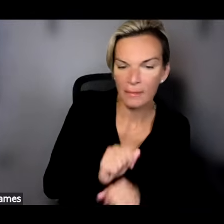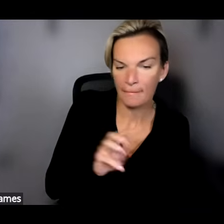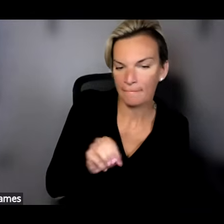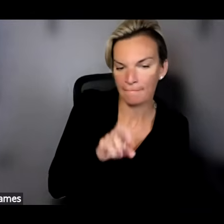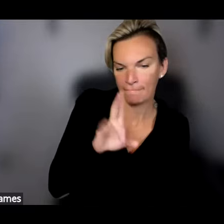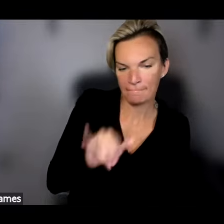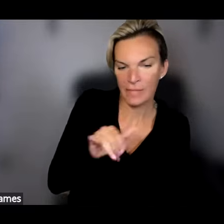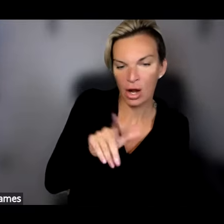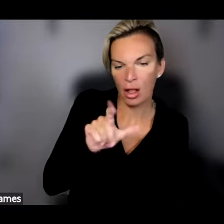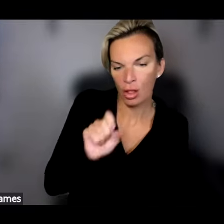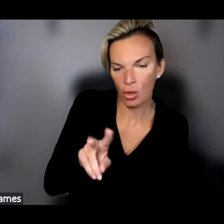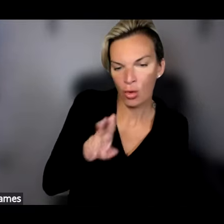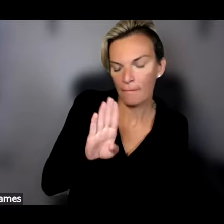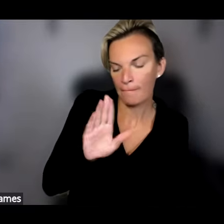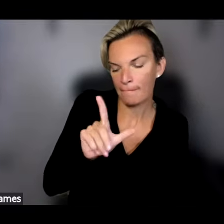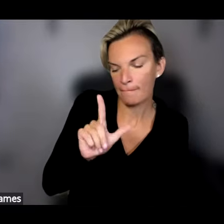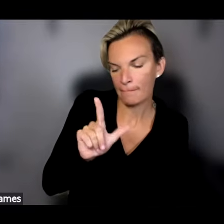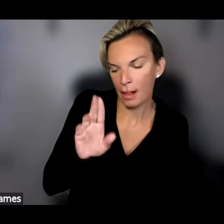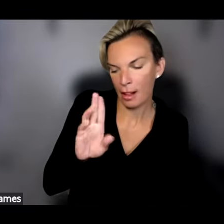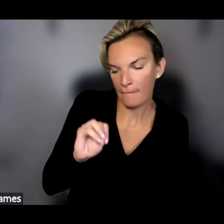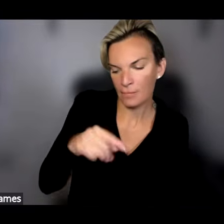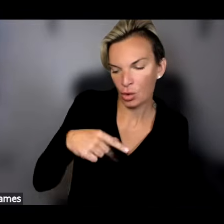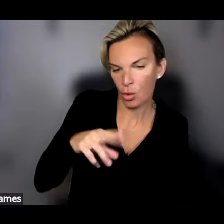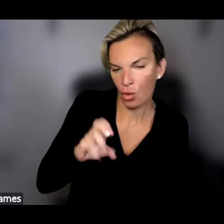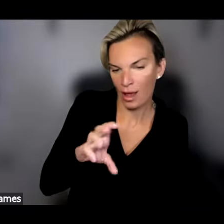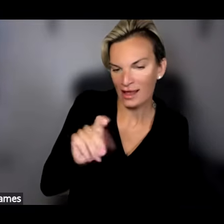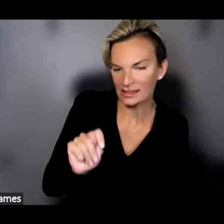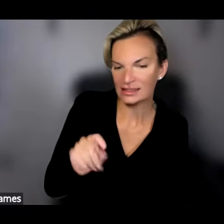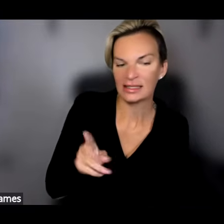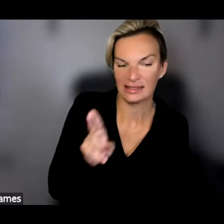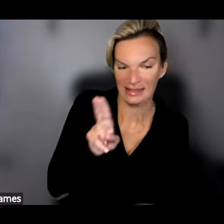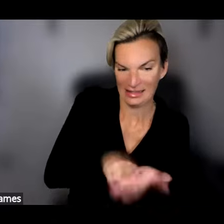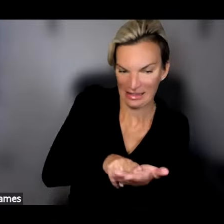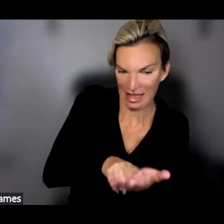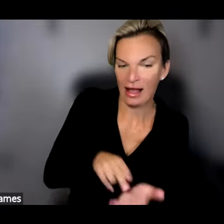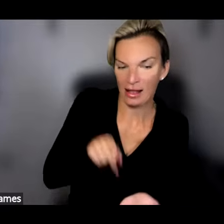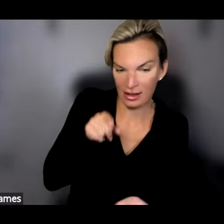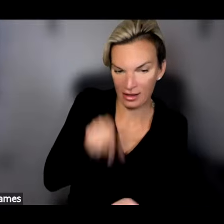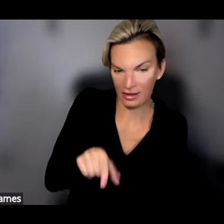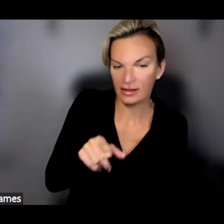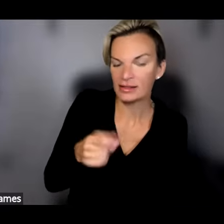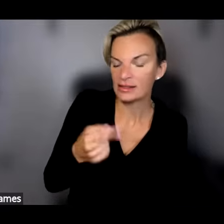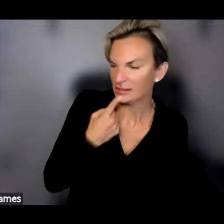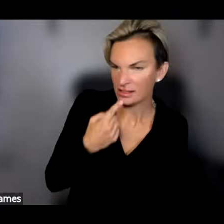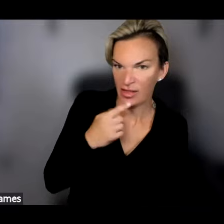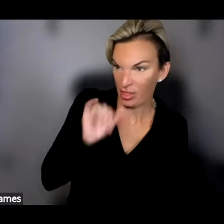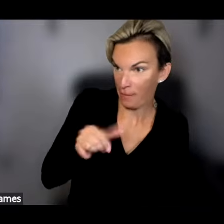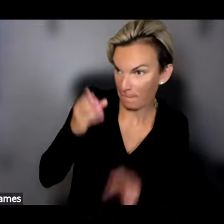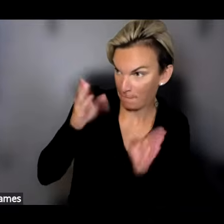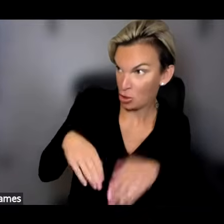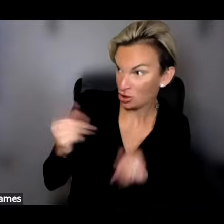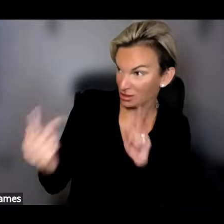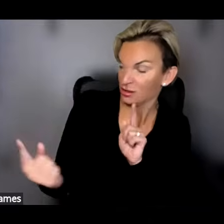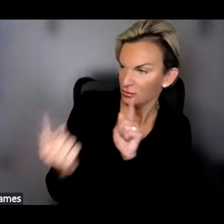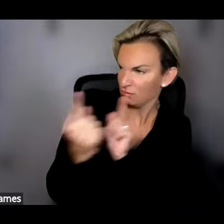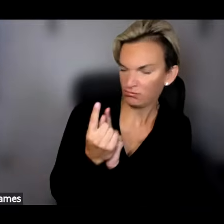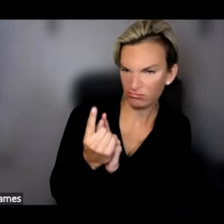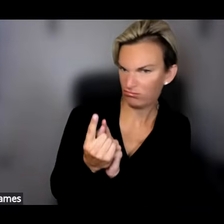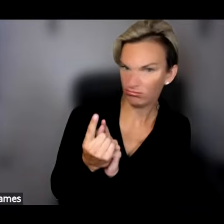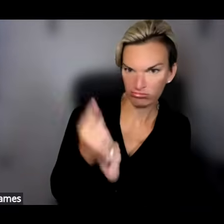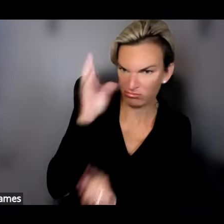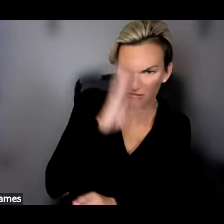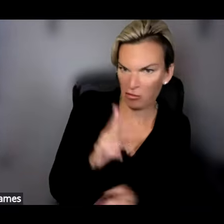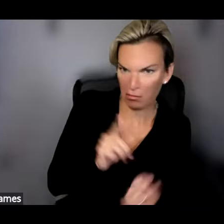188, which Cambensi also signed as circulator. Blomquist, in her sworn affidavit, says Cambensi did